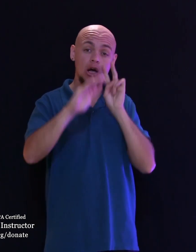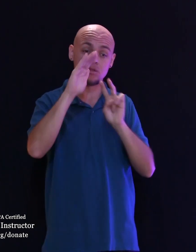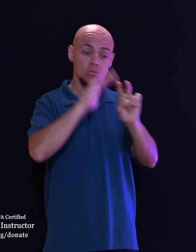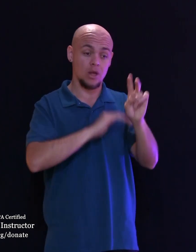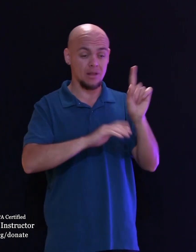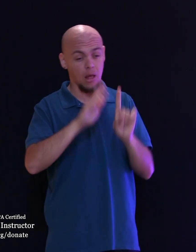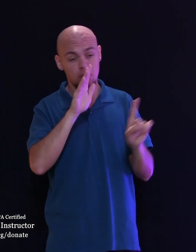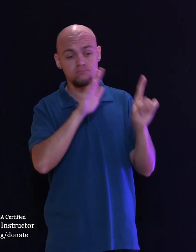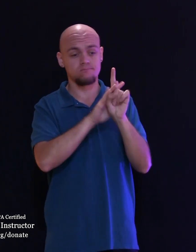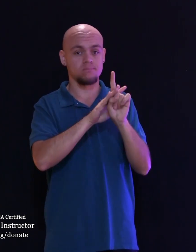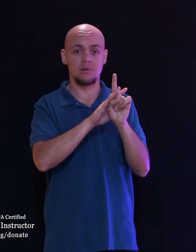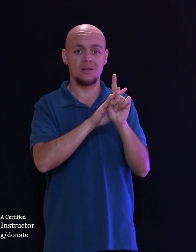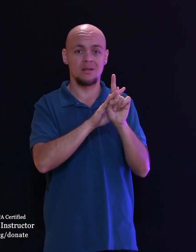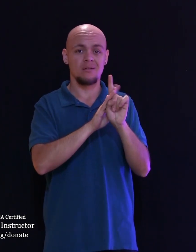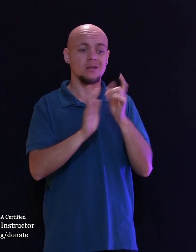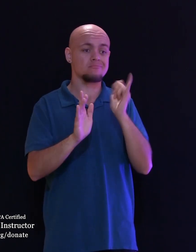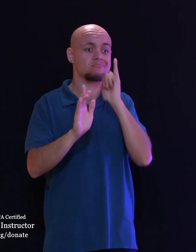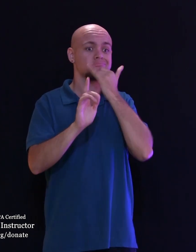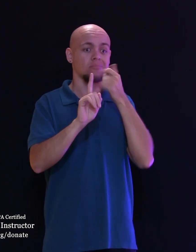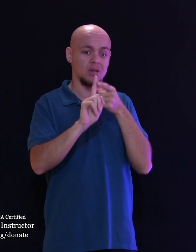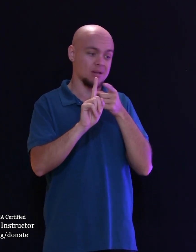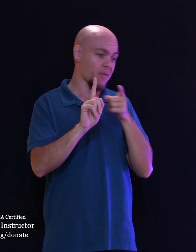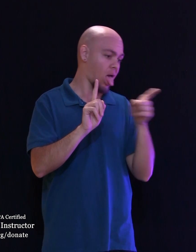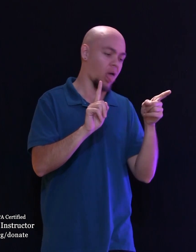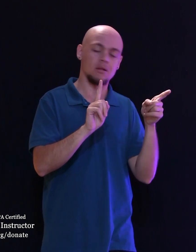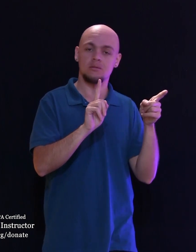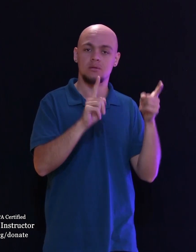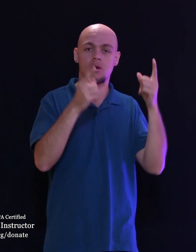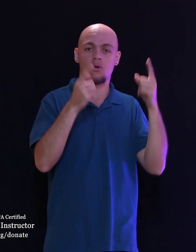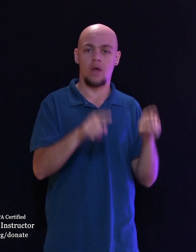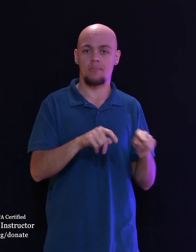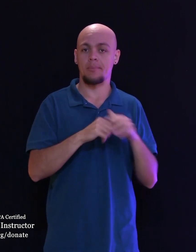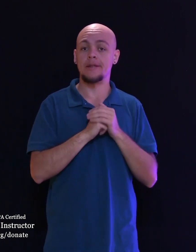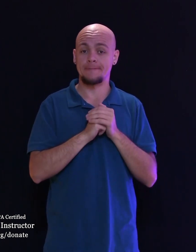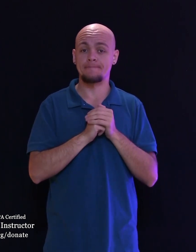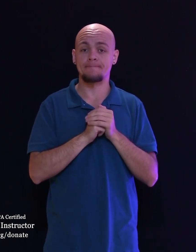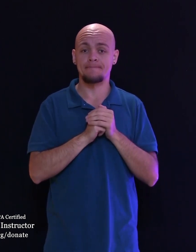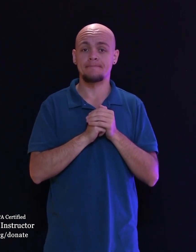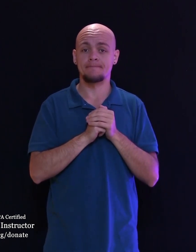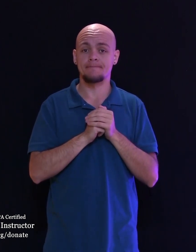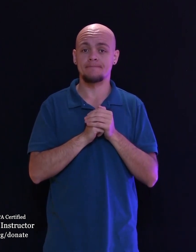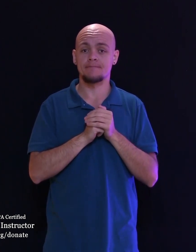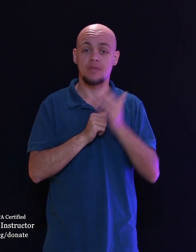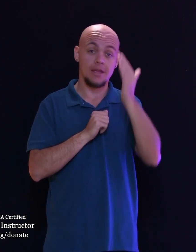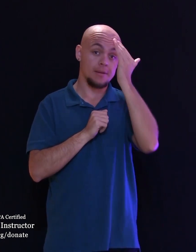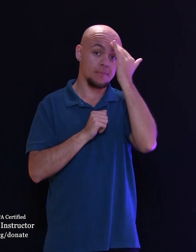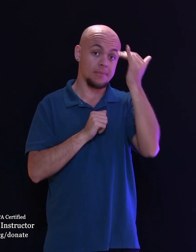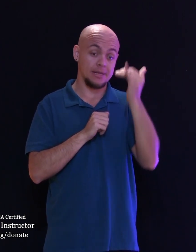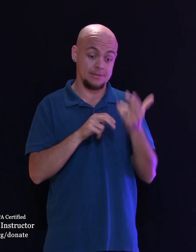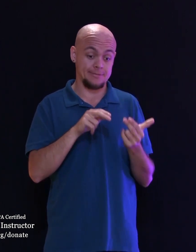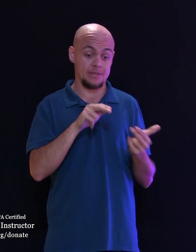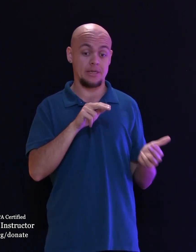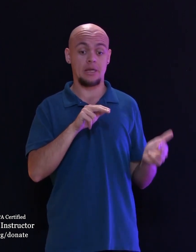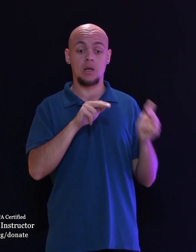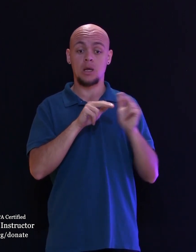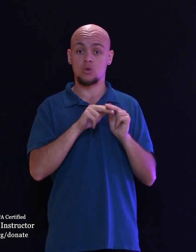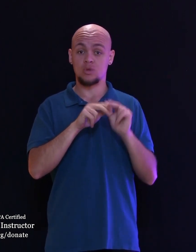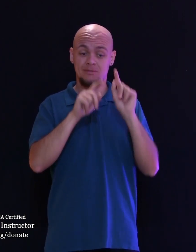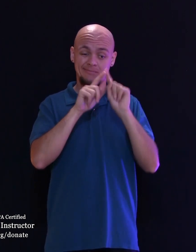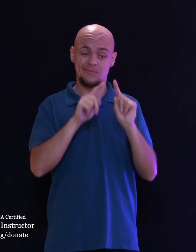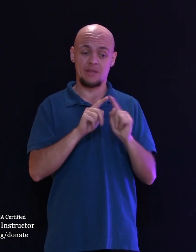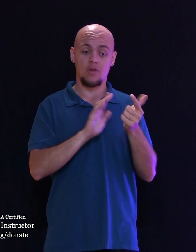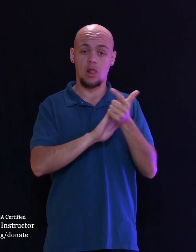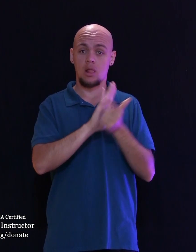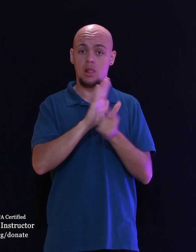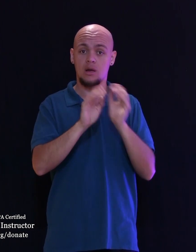And because of the increase of lawlessness, the love of many will grow cold. But the one who endures to the end will